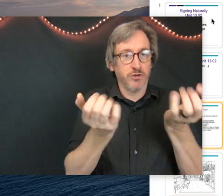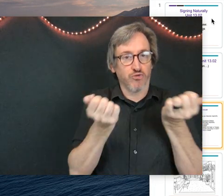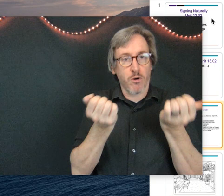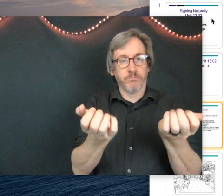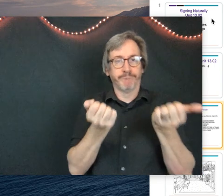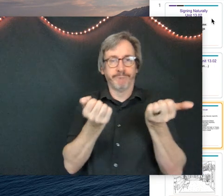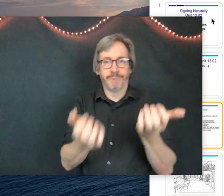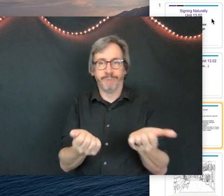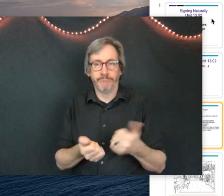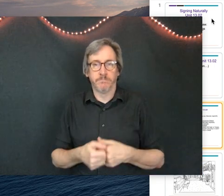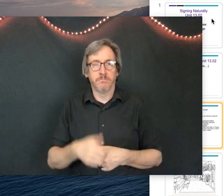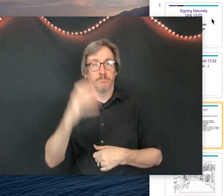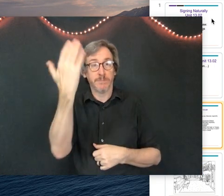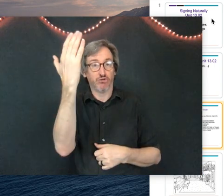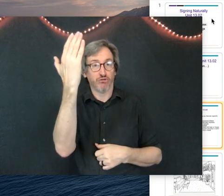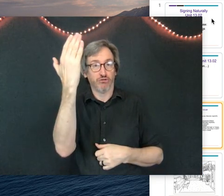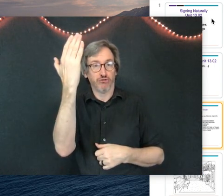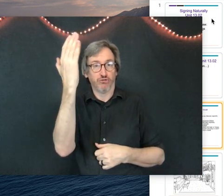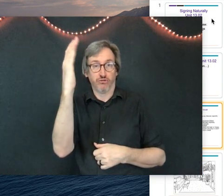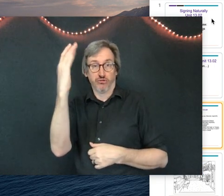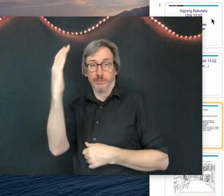Right, drawer.